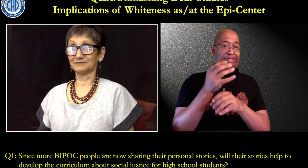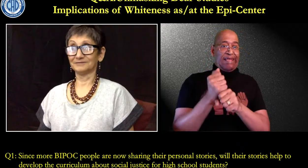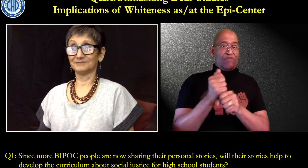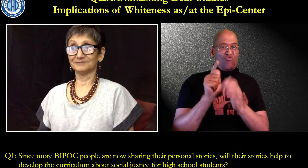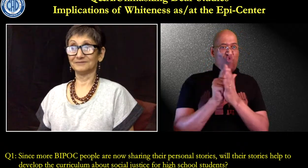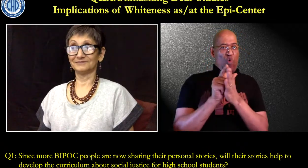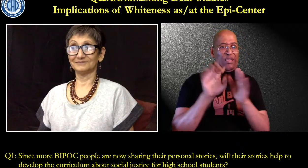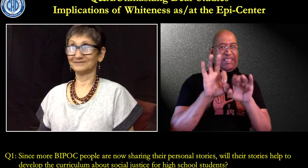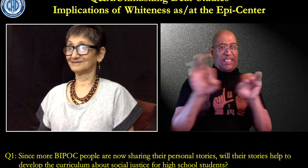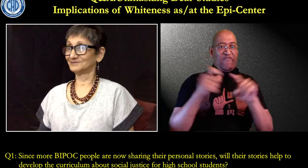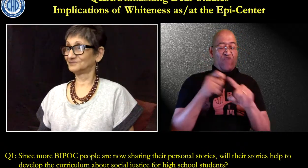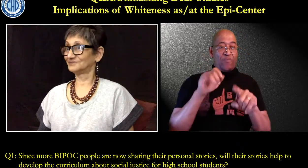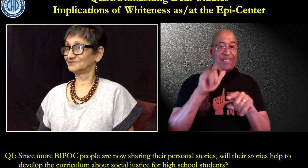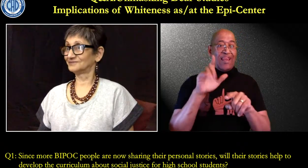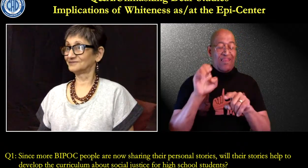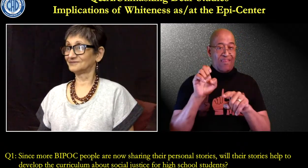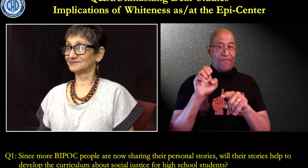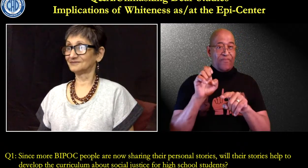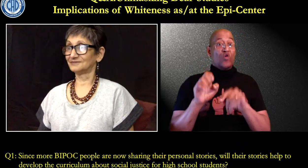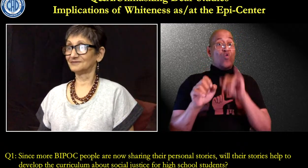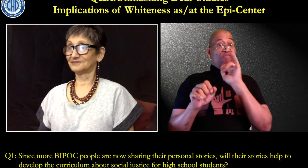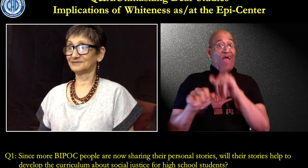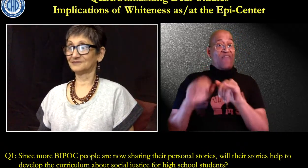Black deaf, blind.